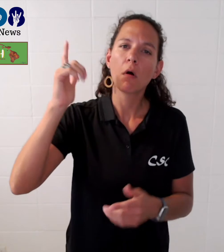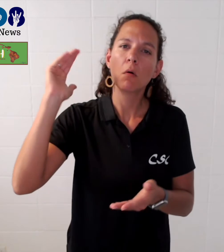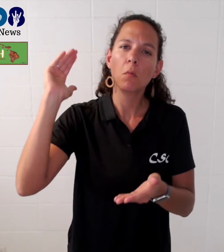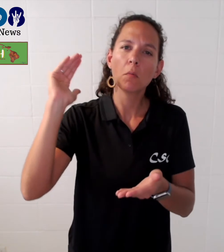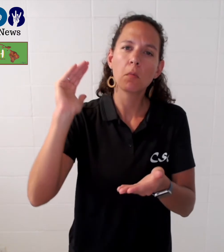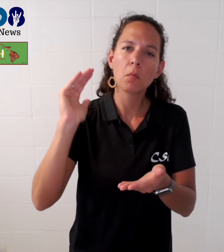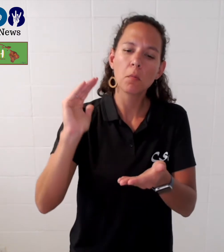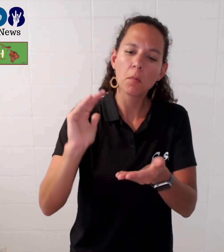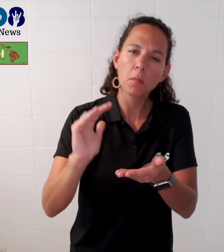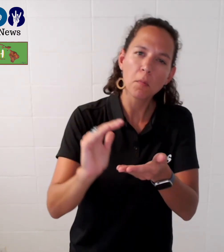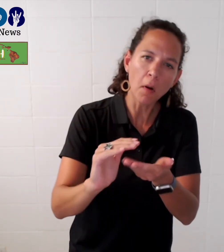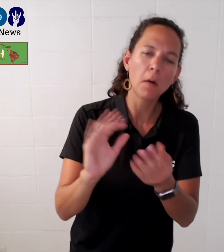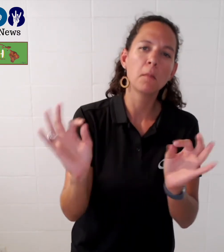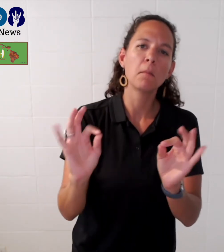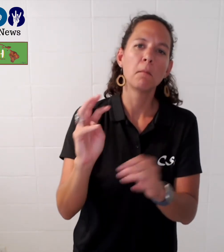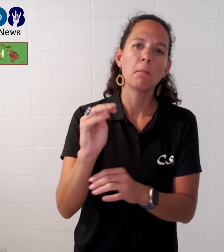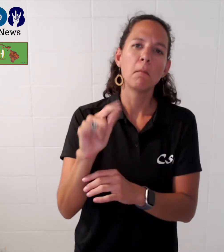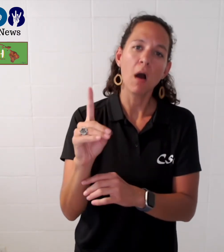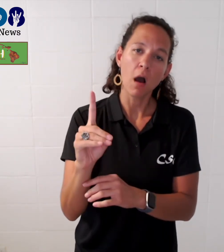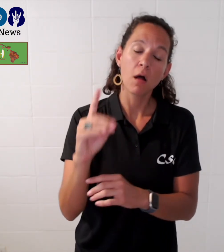will hopefully be a mild case.